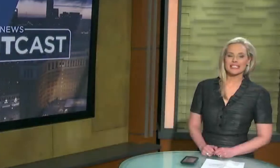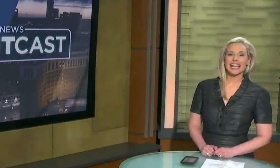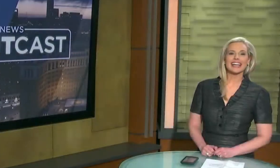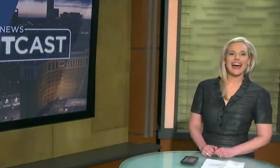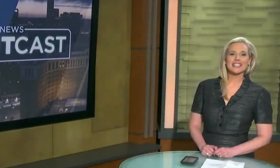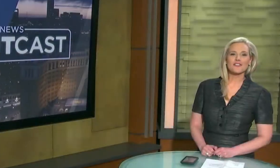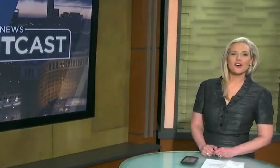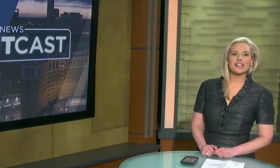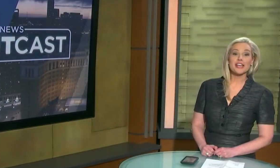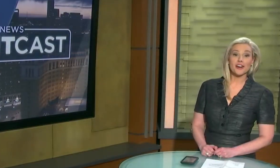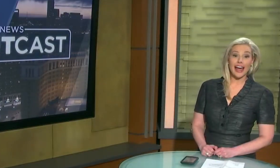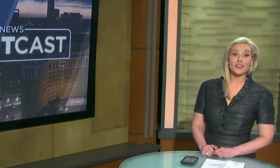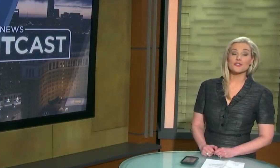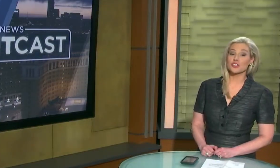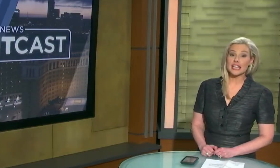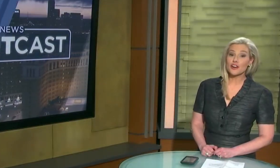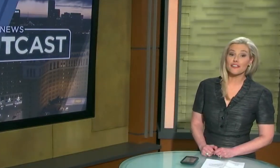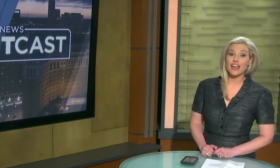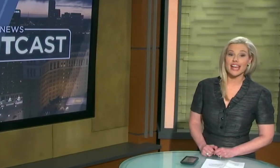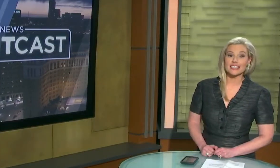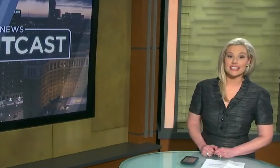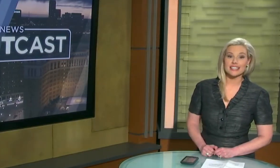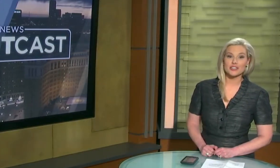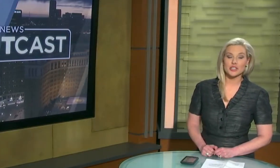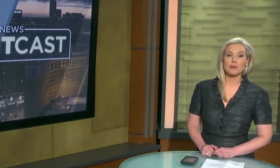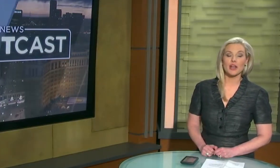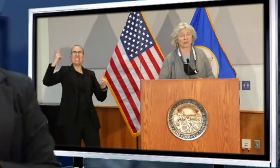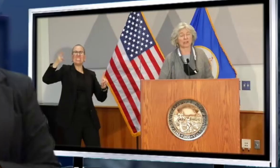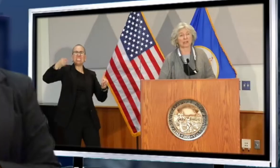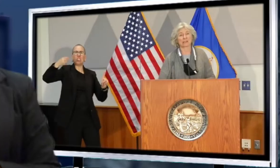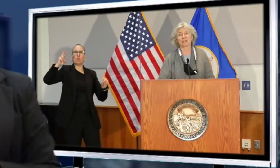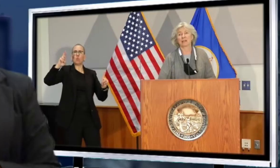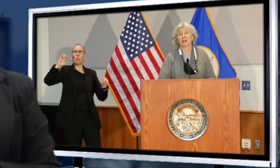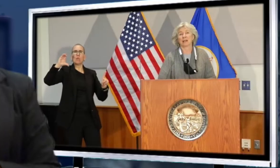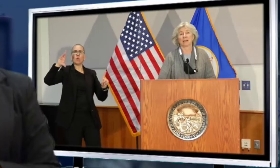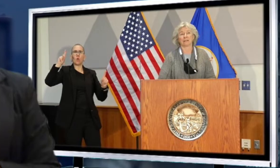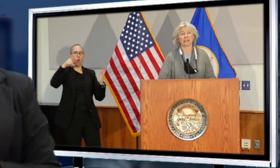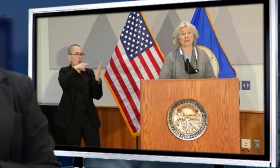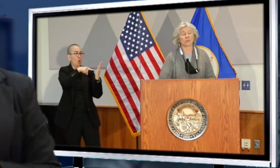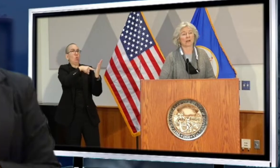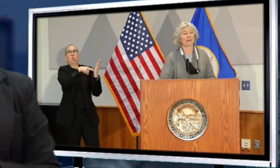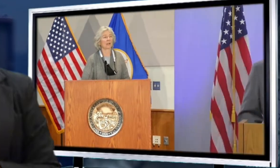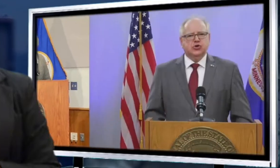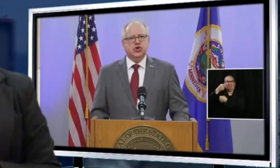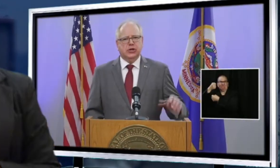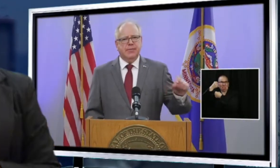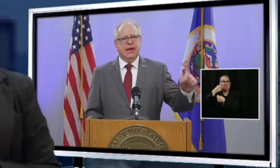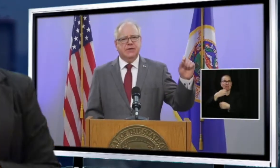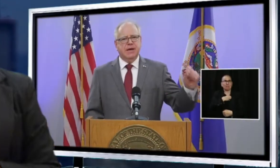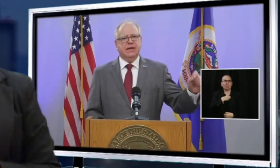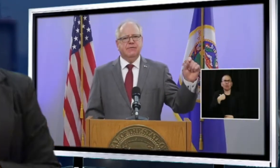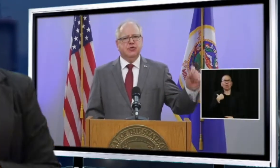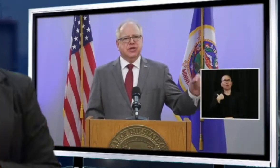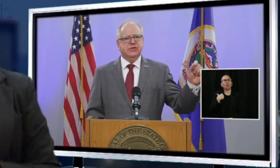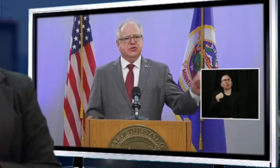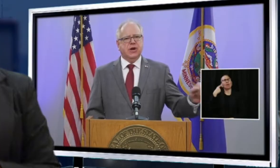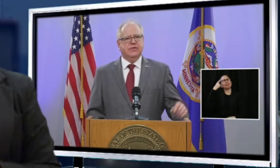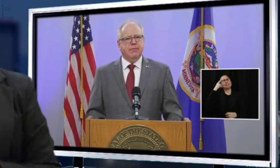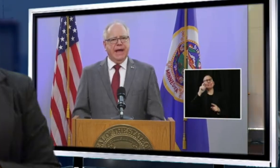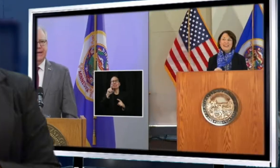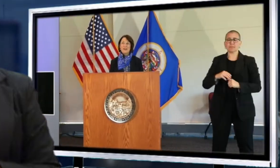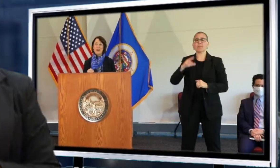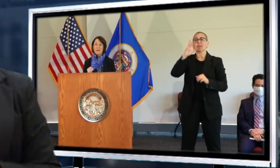Welcome back to Nightcast. For a year now, you've seen her face. She's been on our TV screens as we listen to the latest COVID-19 updates